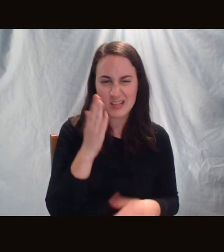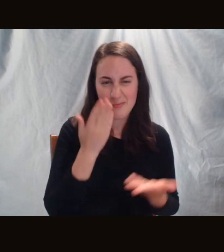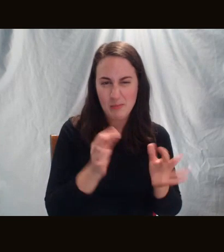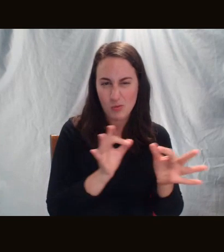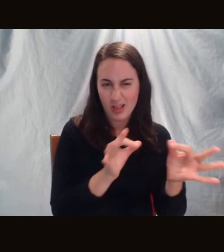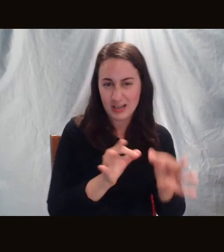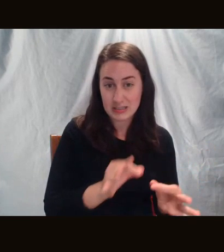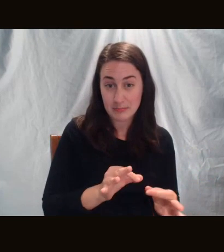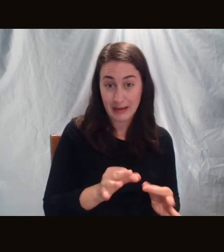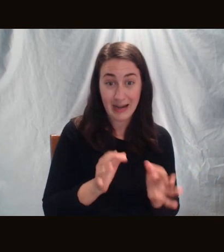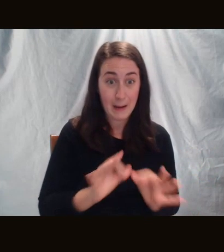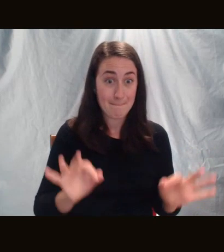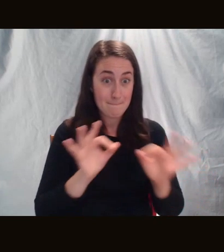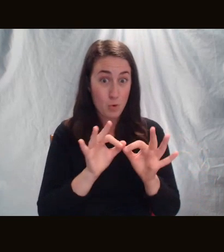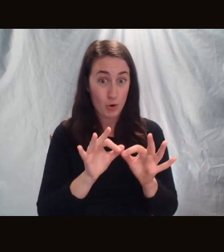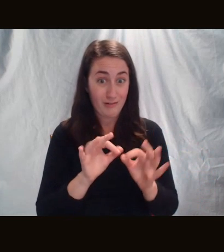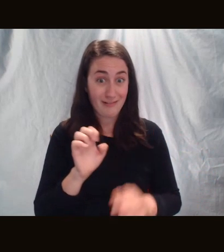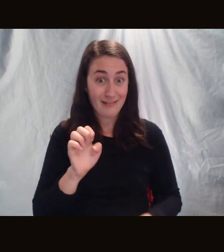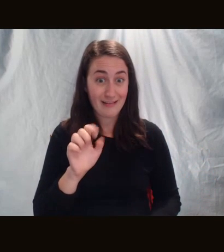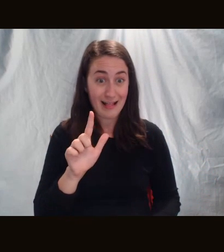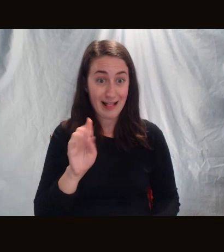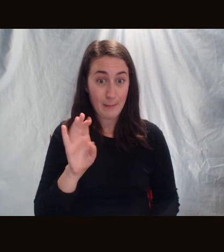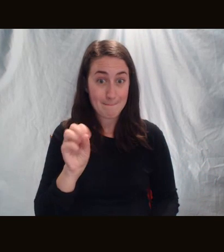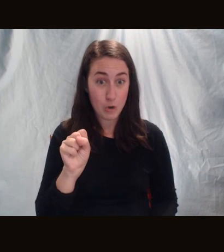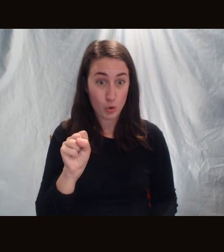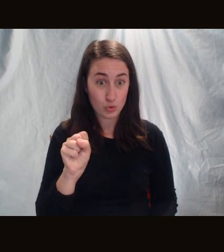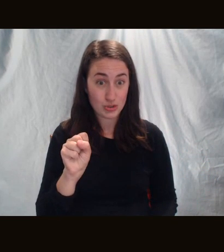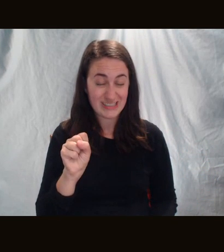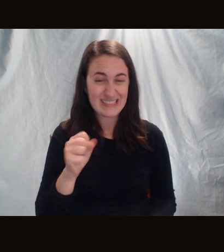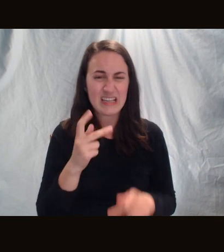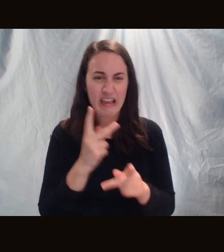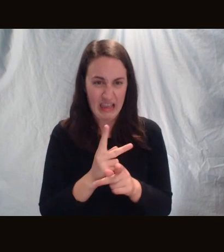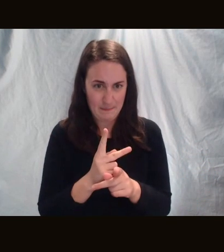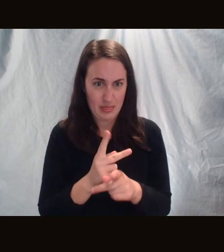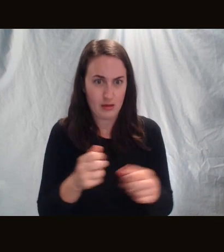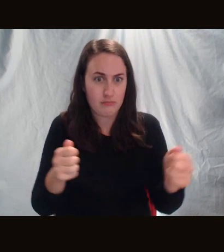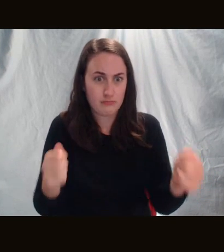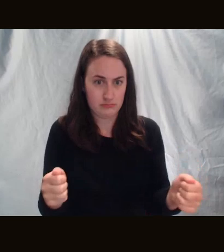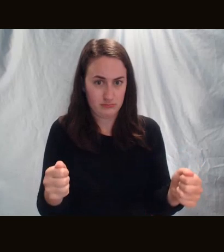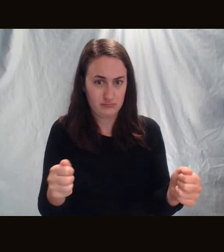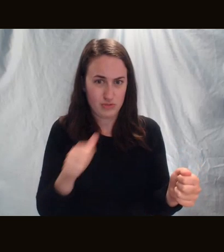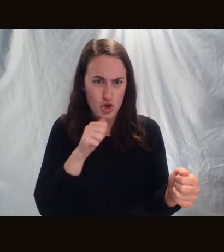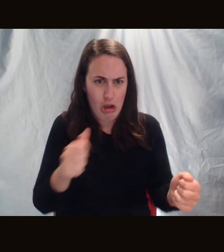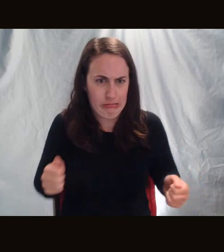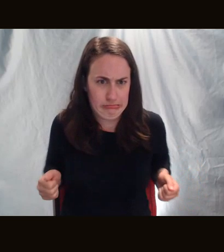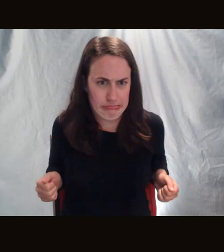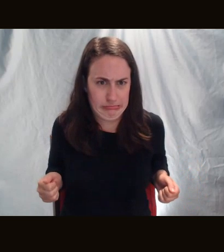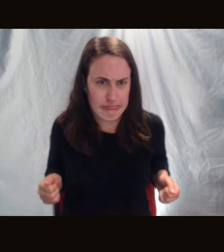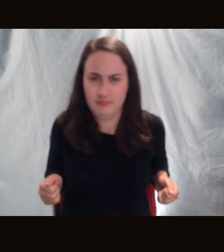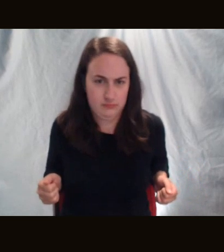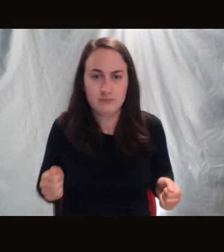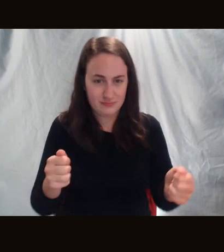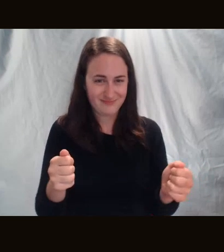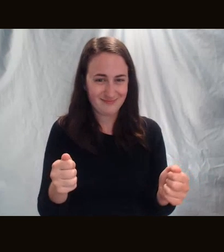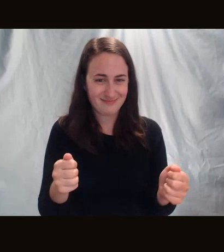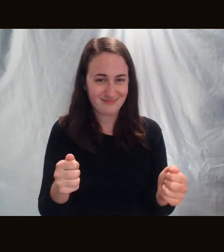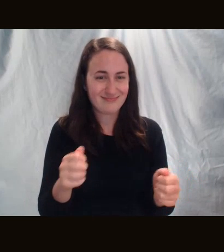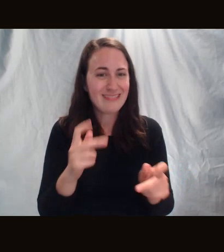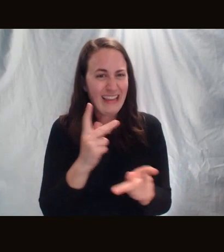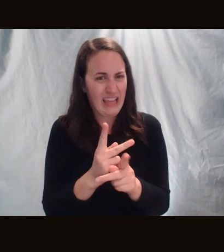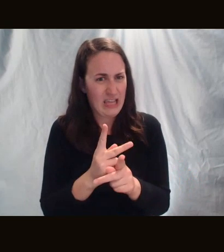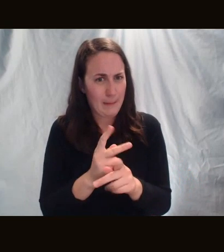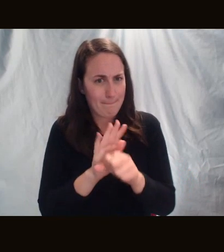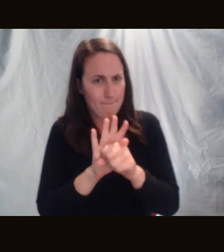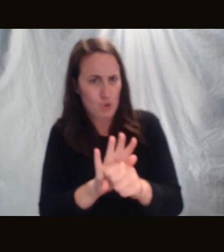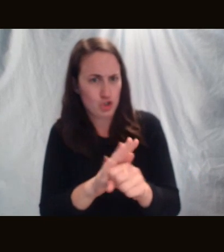the elbows go past you like this. When I put pressure, she's putting resistance back, and then that's how we move together as